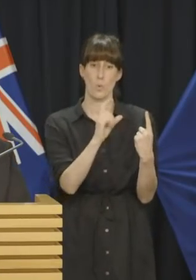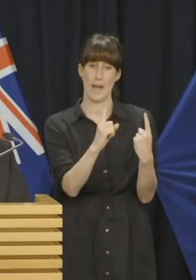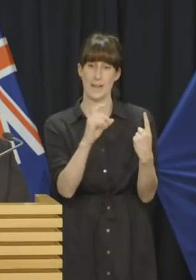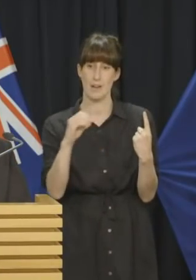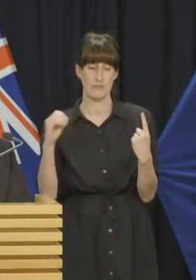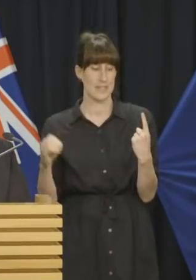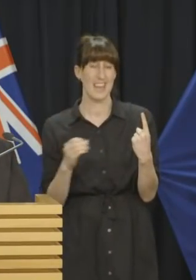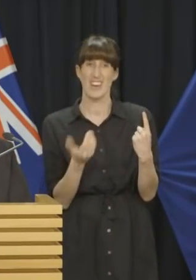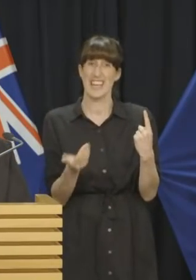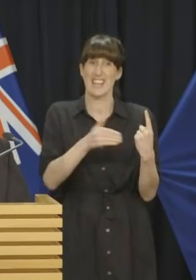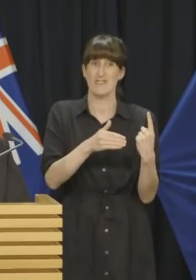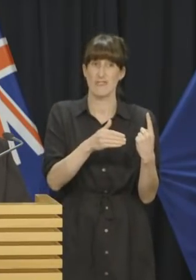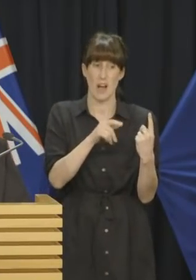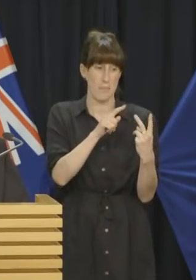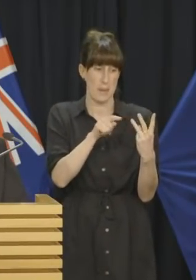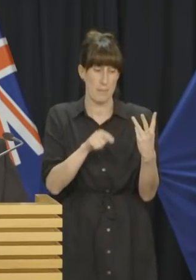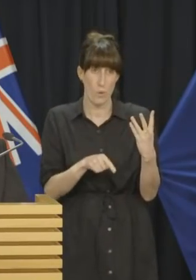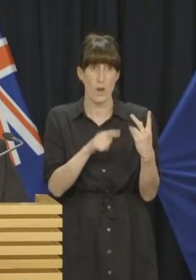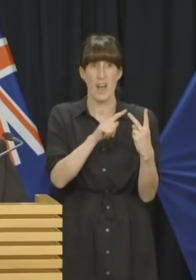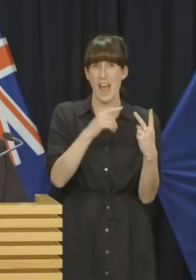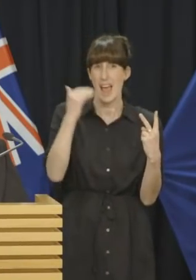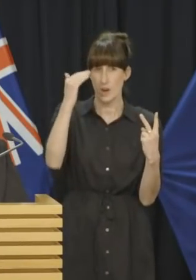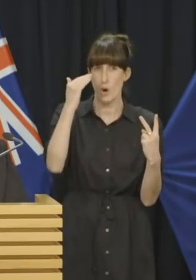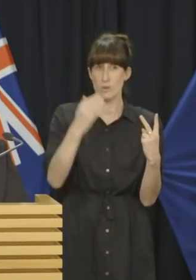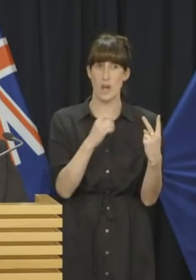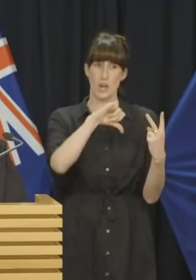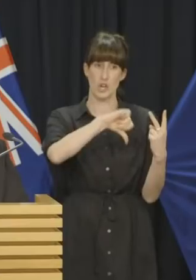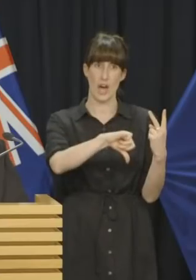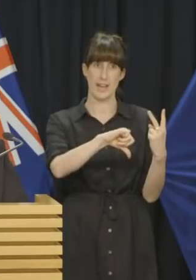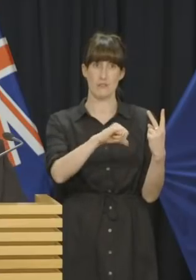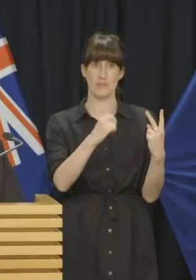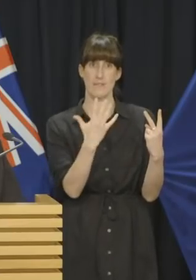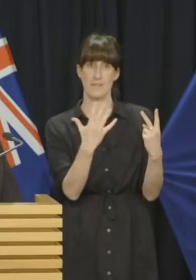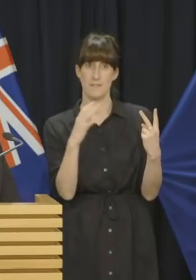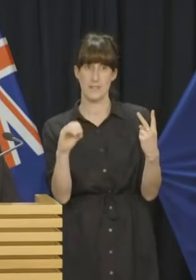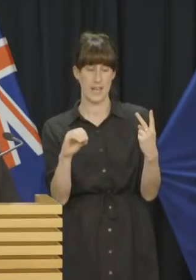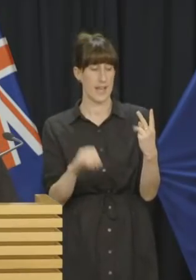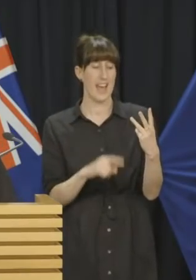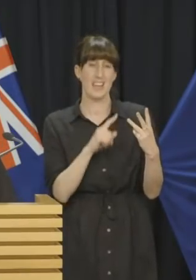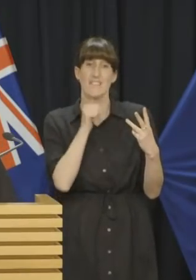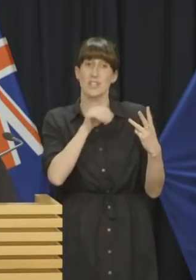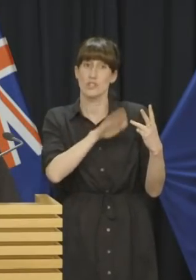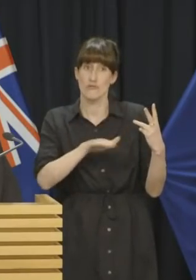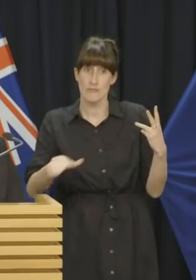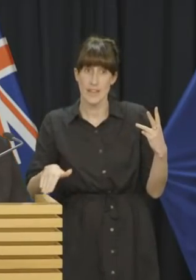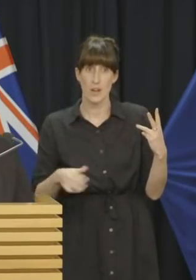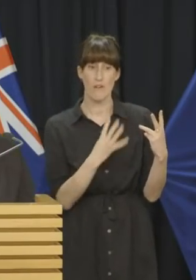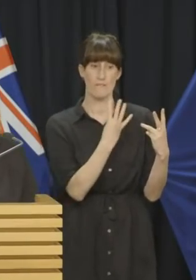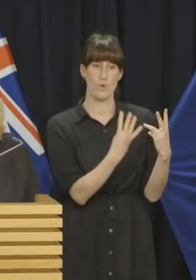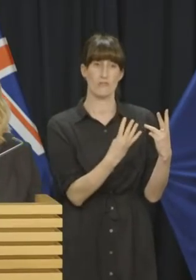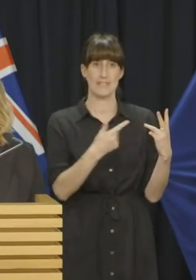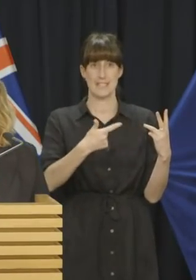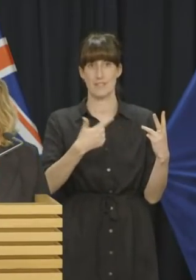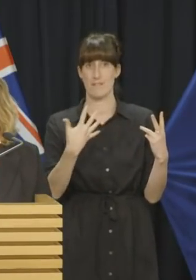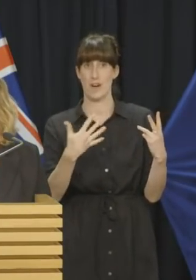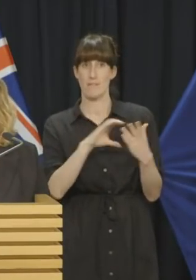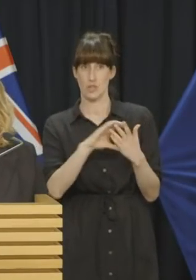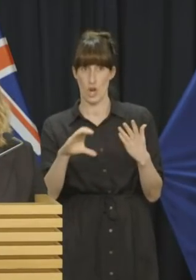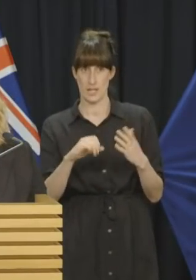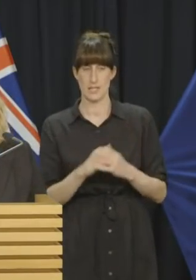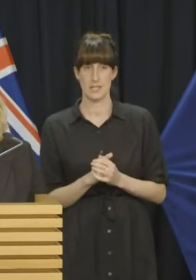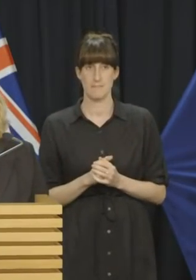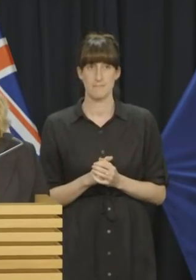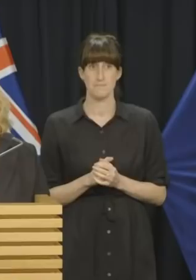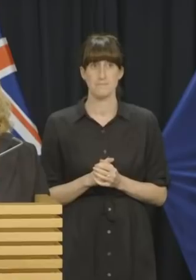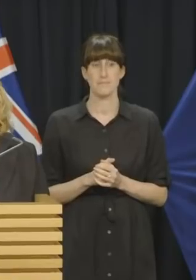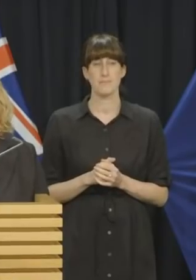each additional adult, and $475 for each additional child. There will also be mechanisms to